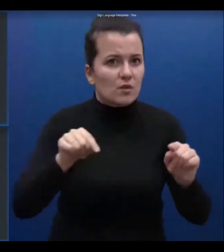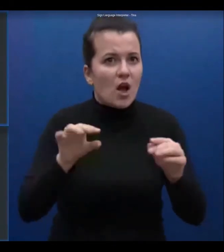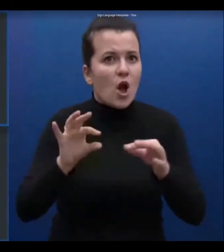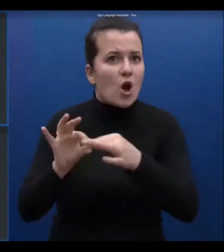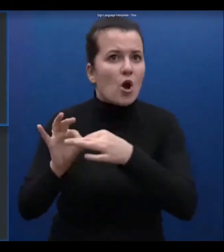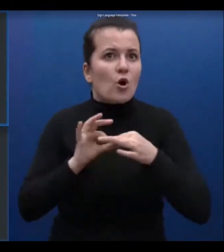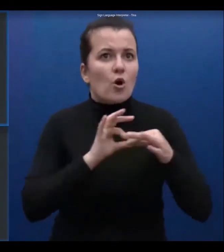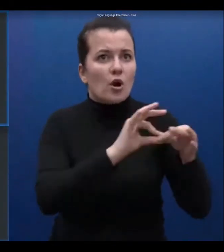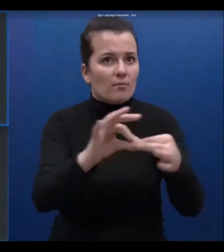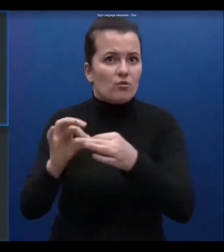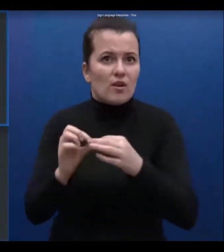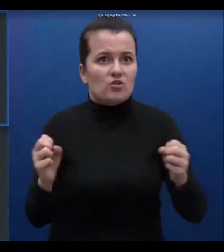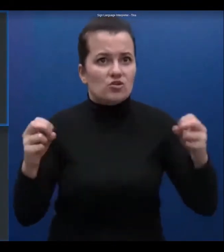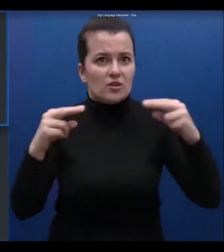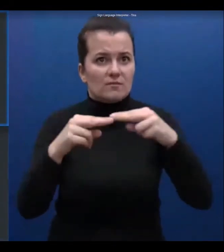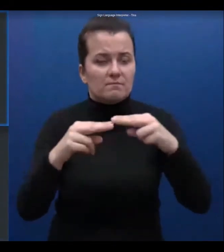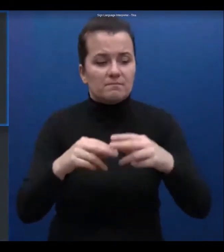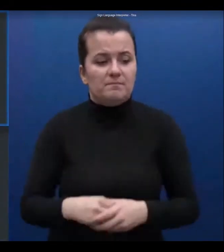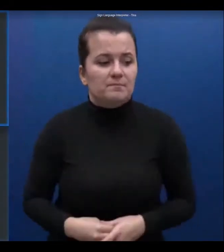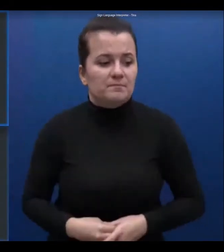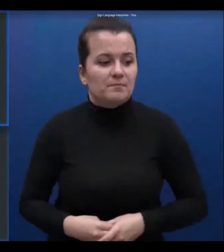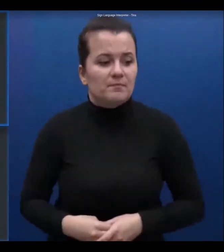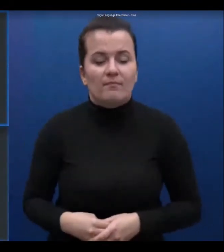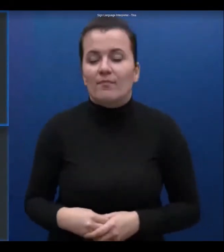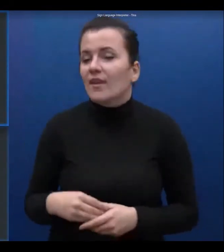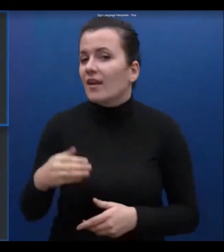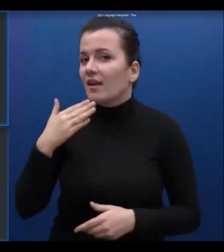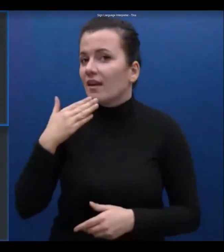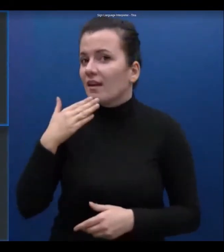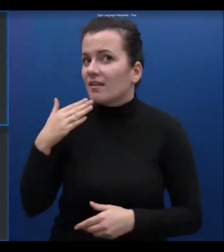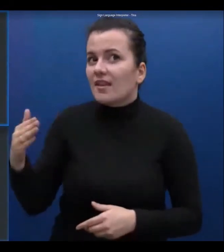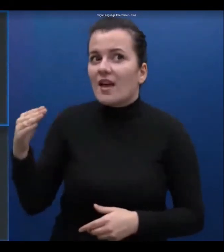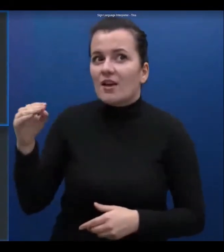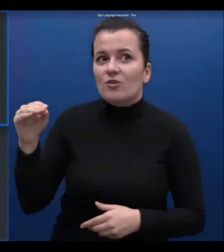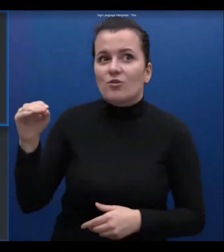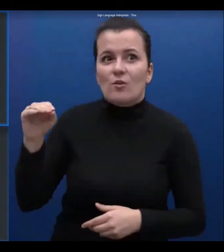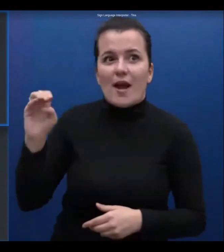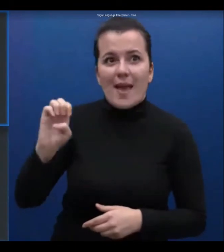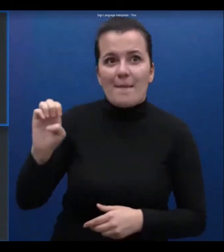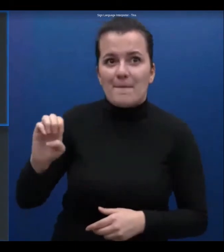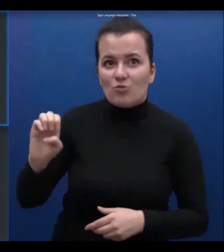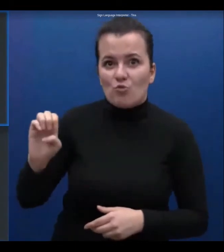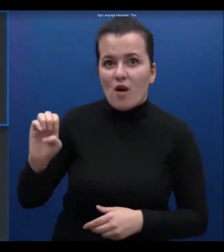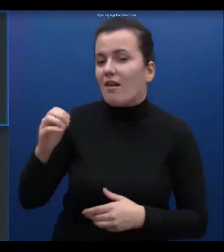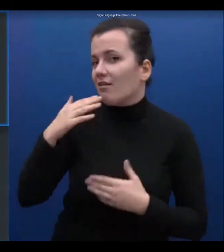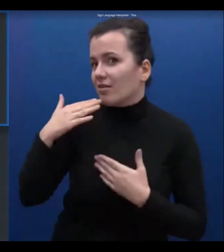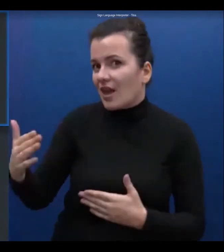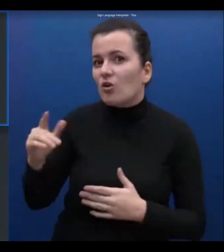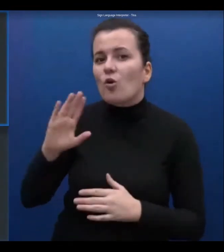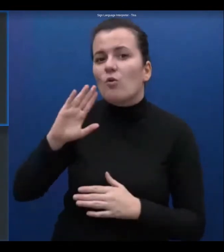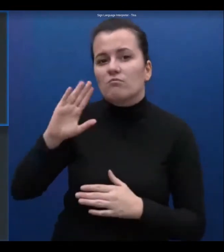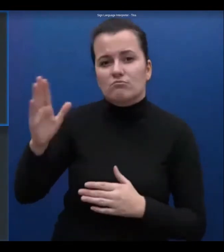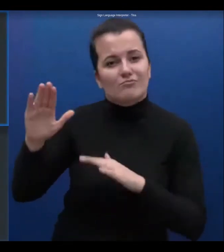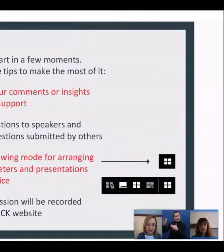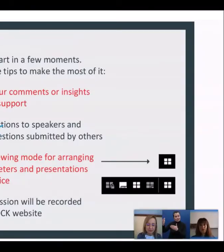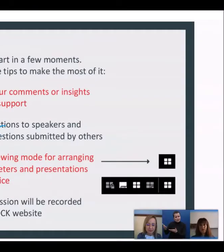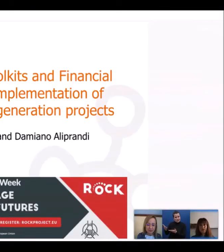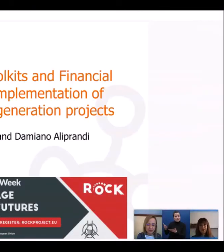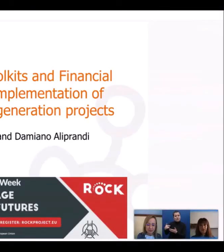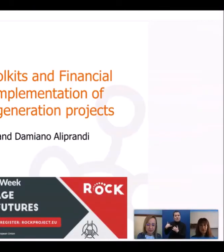Okay, thank you, Emanuela, for this sort of introduction. And I leave you the floor again for your